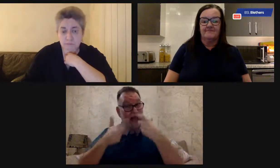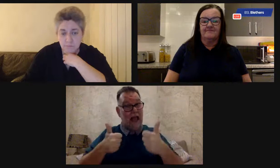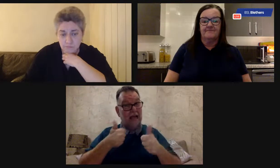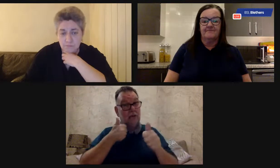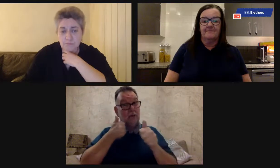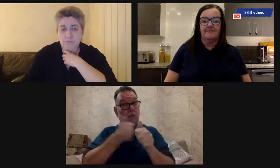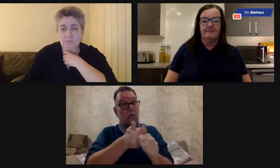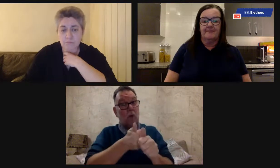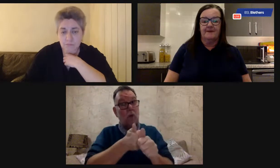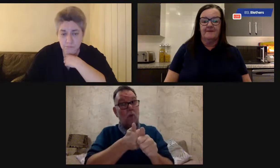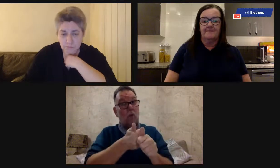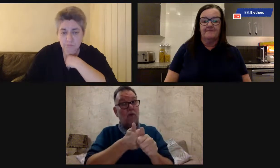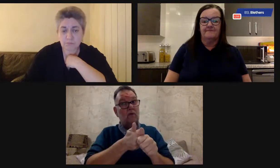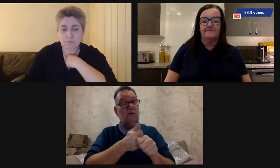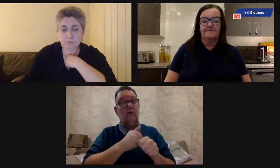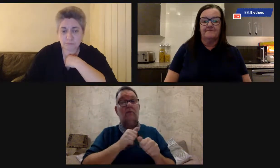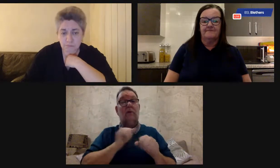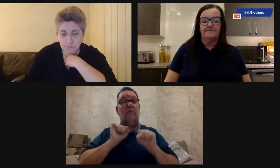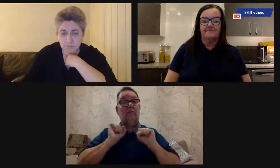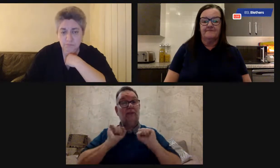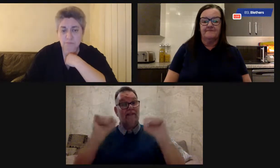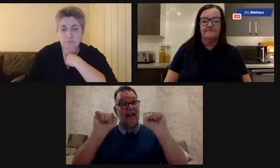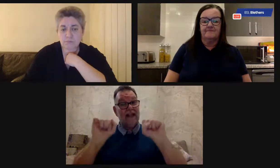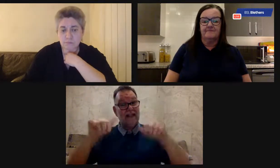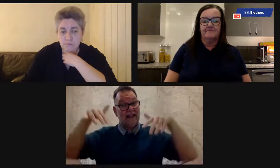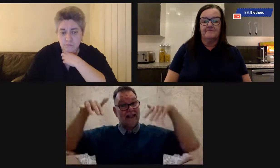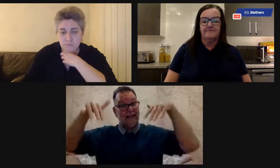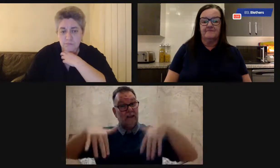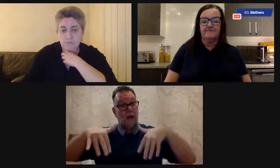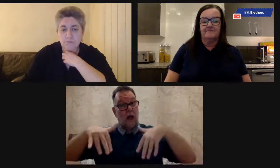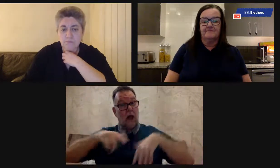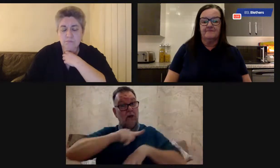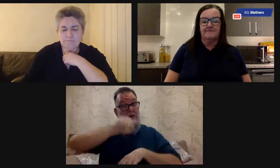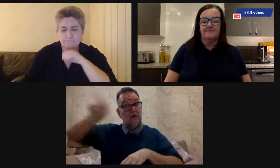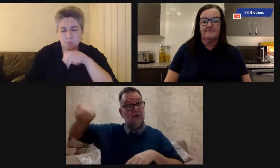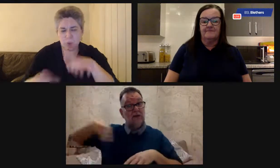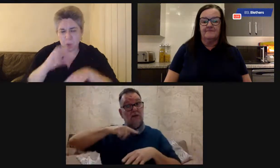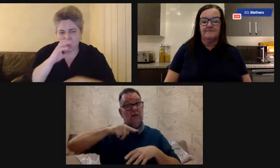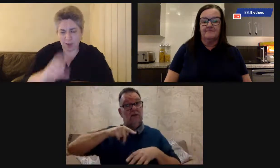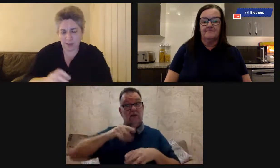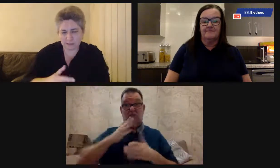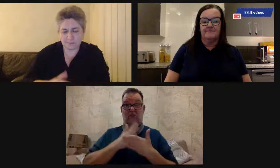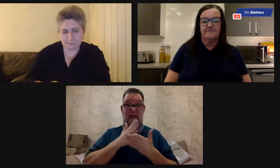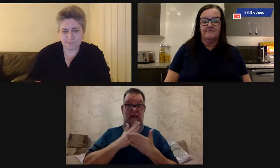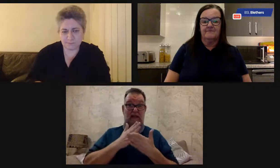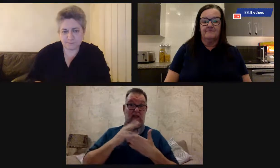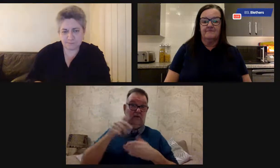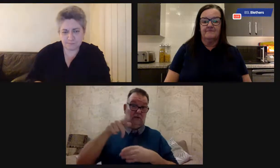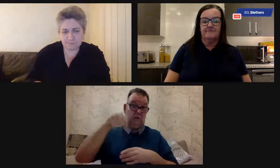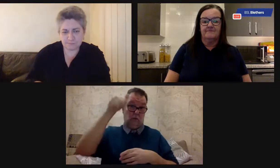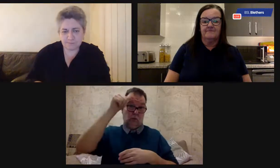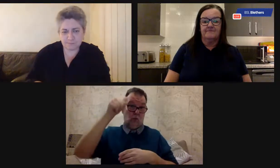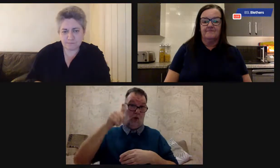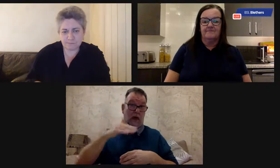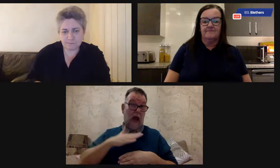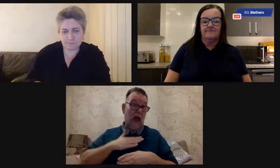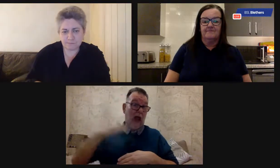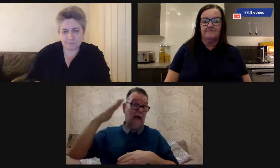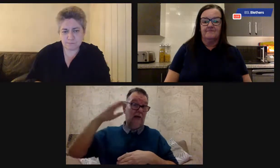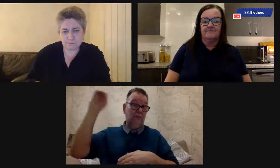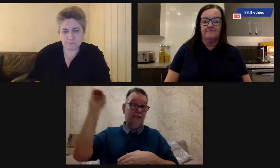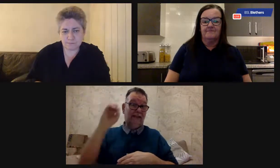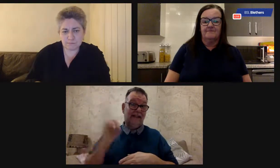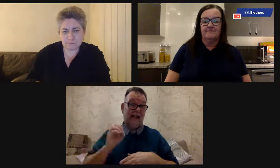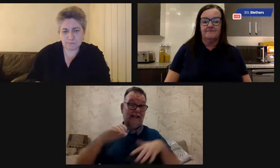Um, so it could be that social services support this venue as well for people who are maybe lonely or